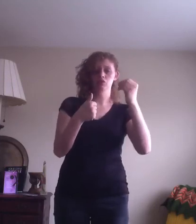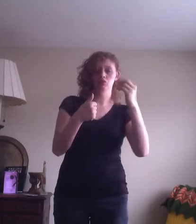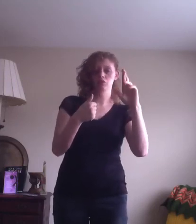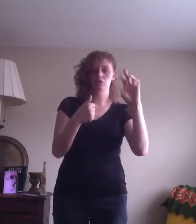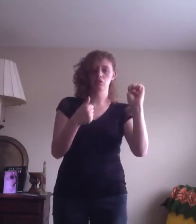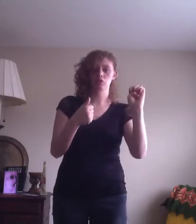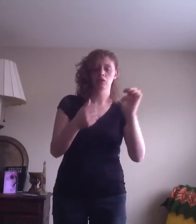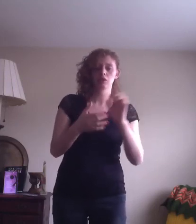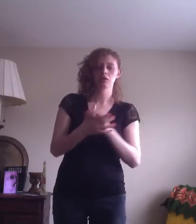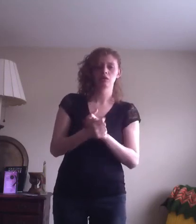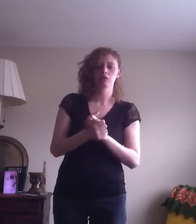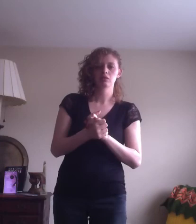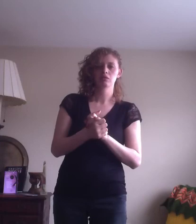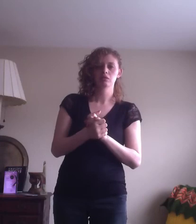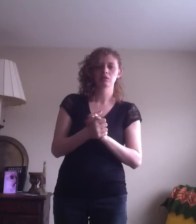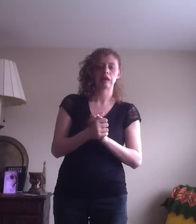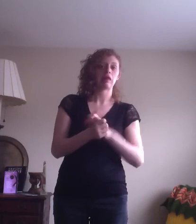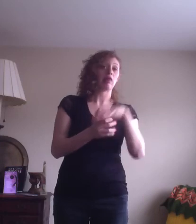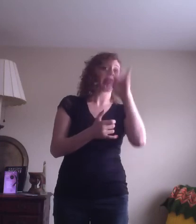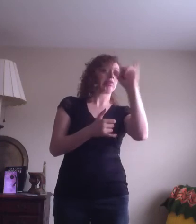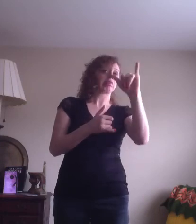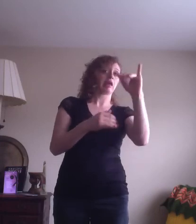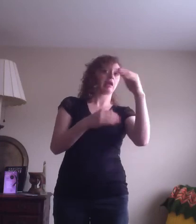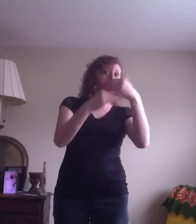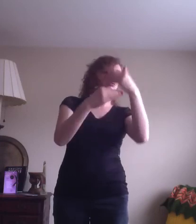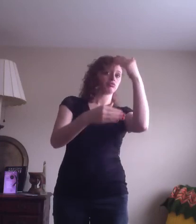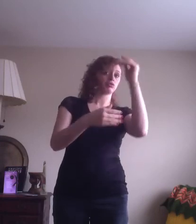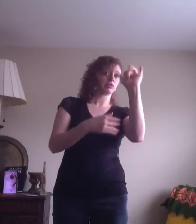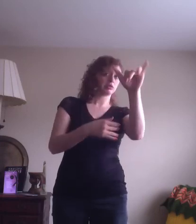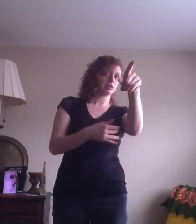come up in football and temperatures and one thing and another where you